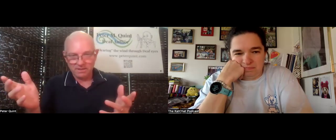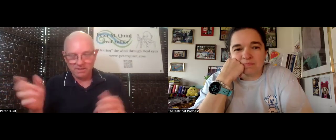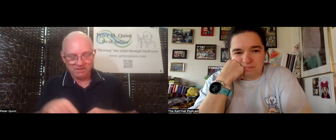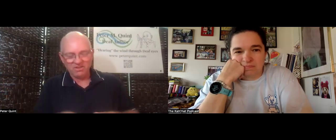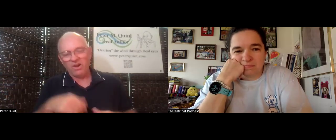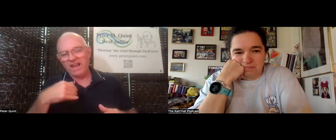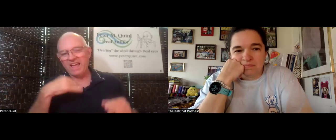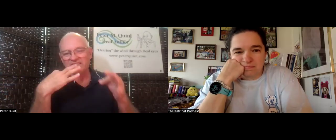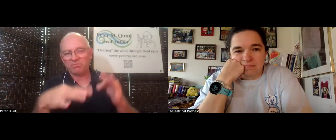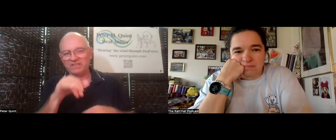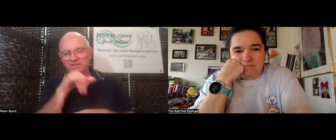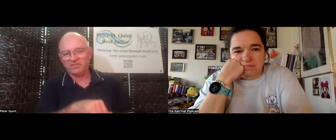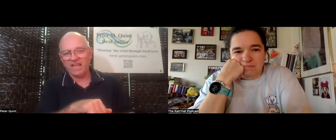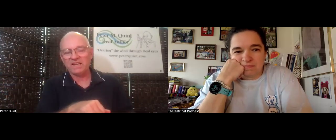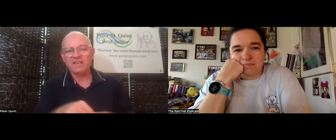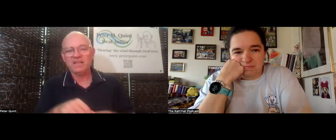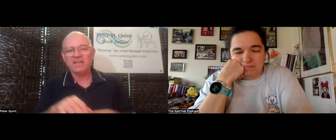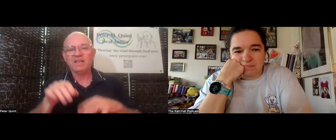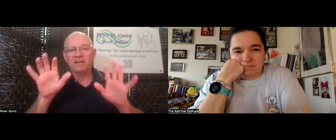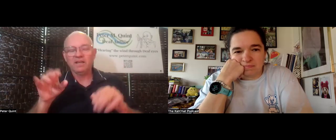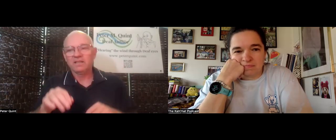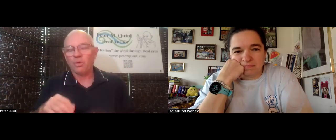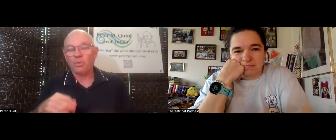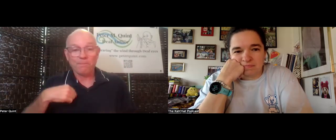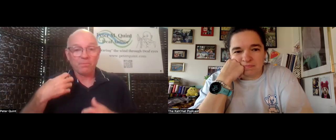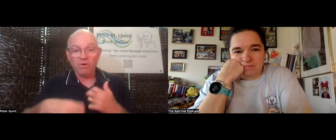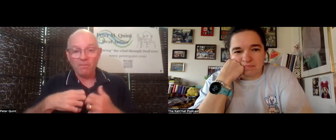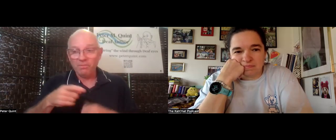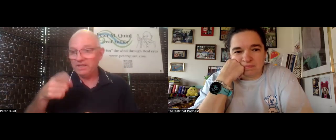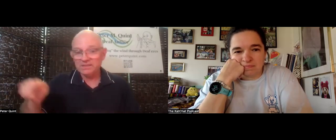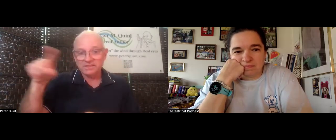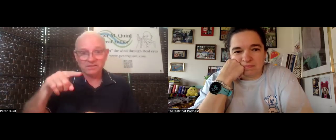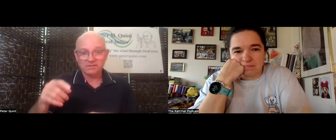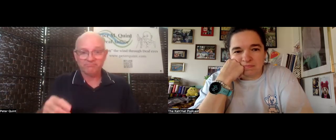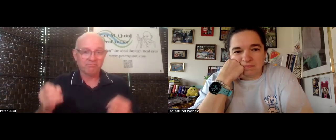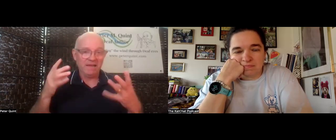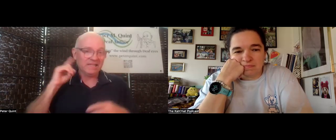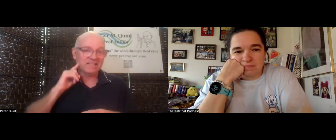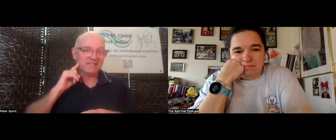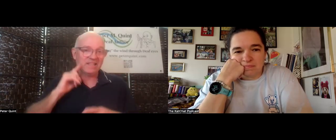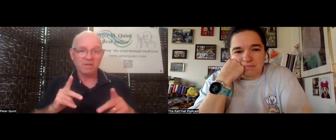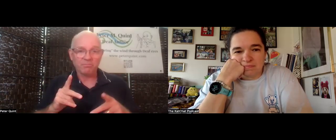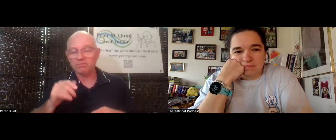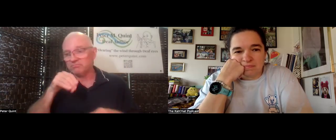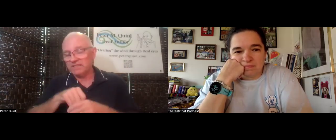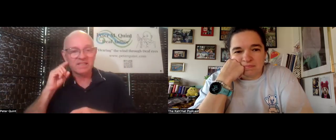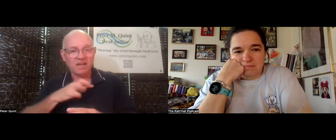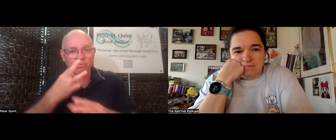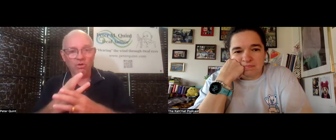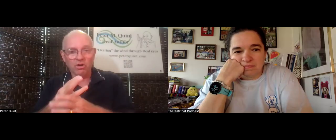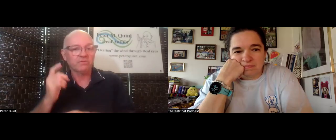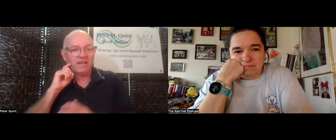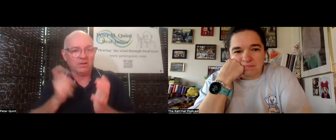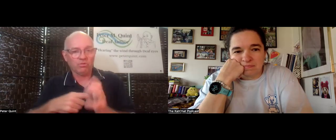Okay? So I have explanation of that. So the problem is many deaf people in the